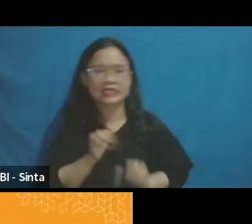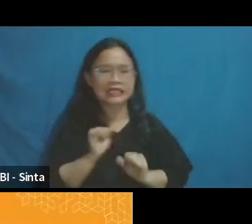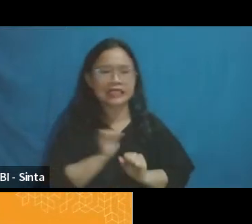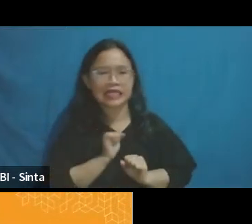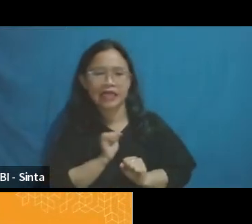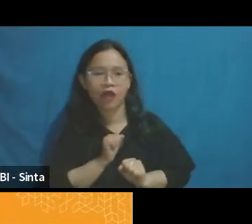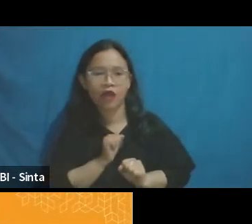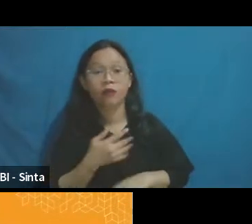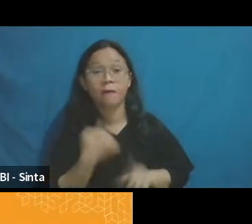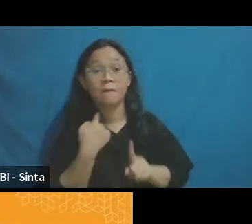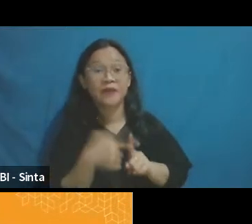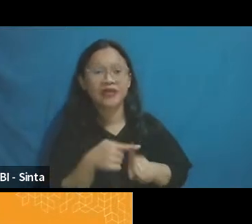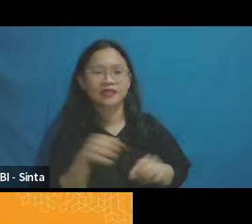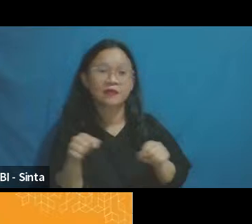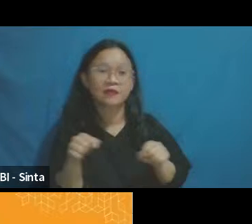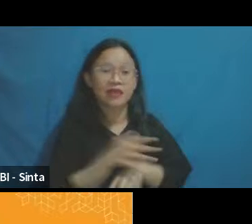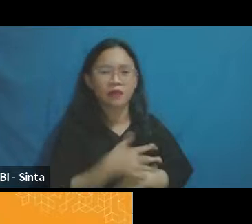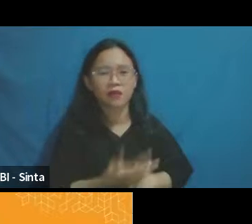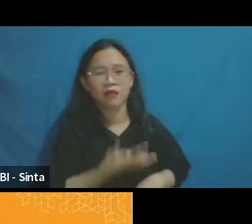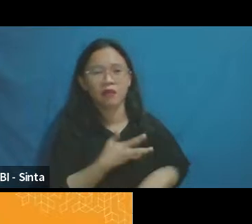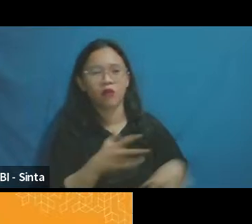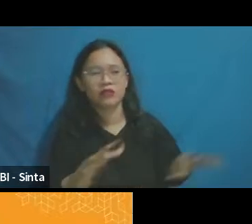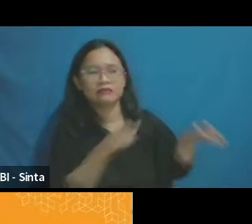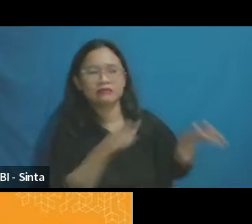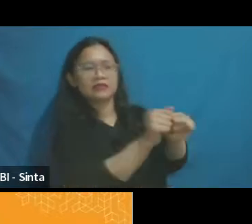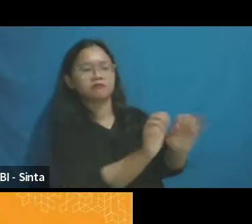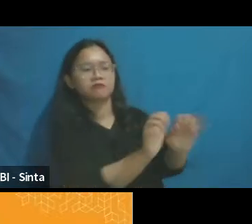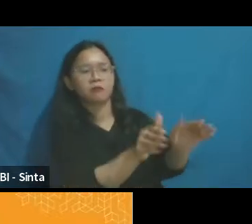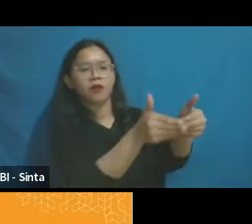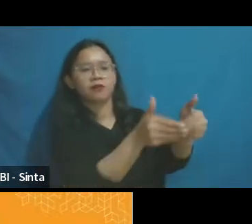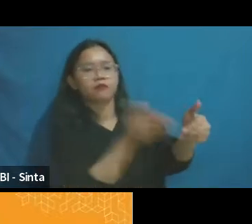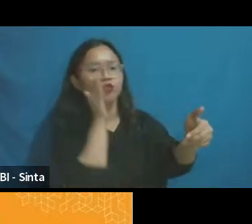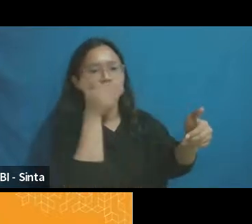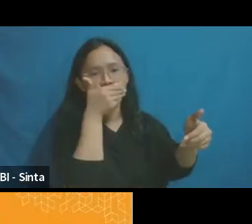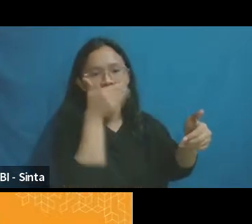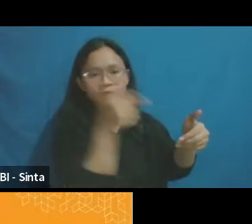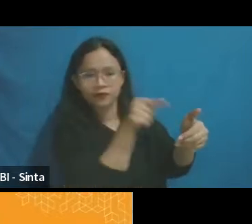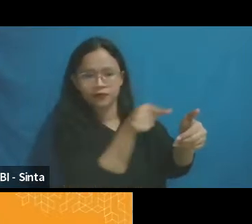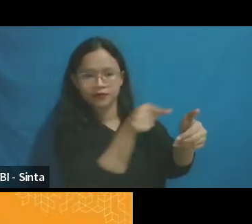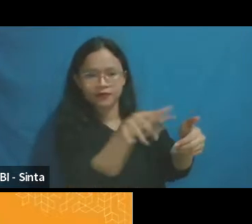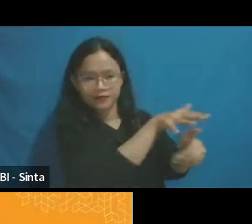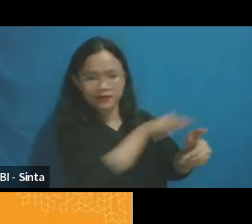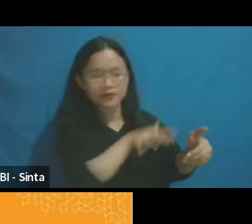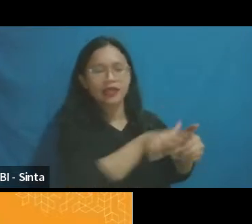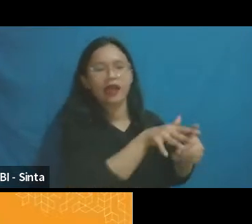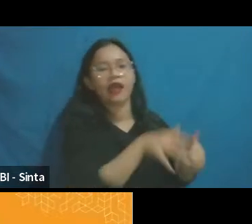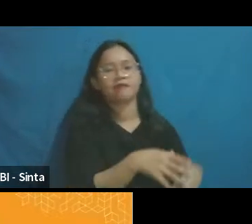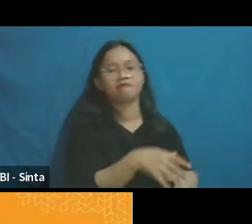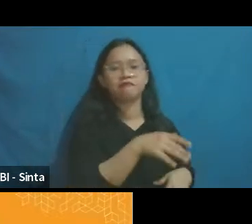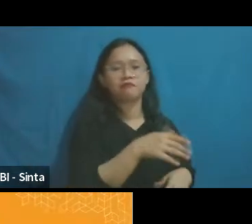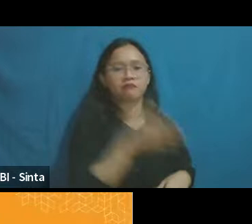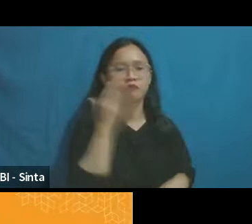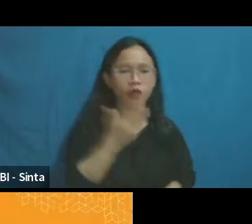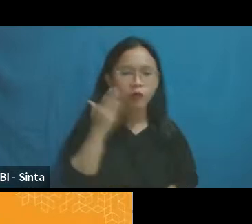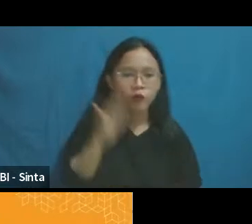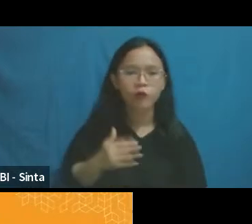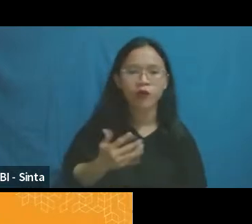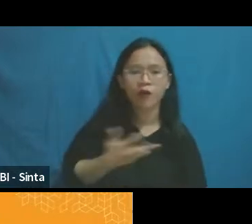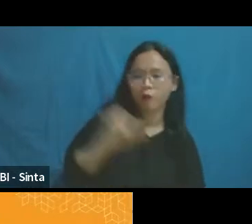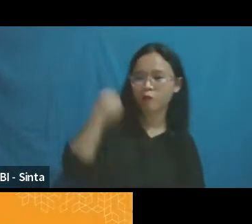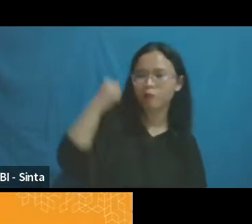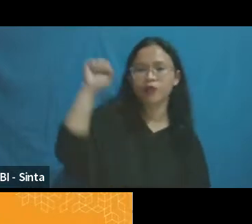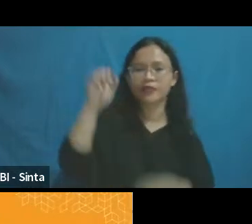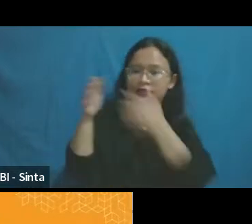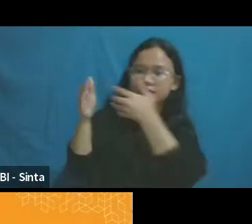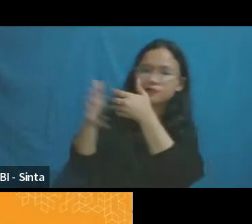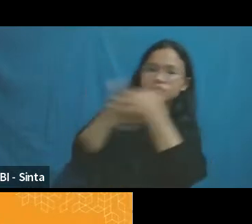new spirit of demonstration. And that event was the first, that event that made us launch